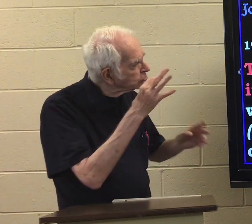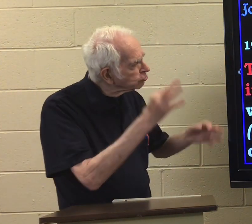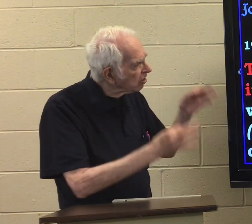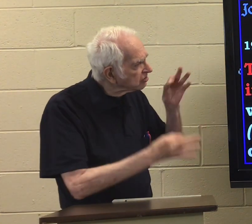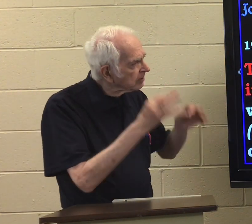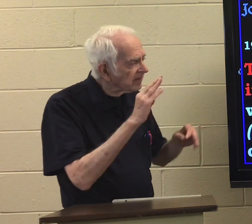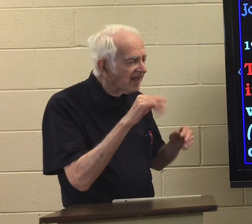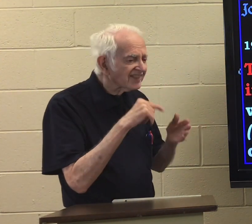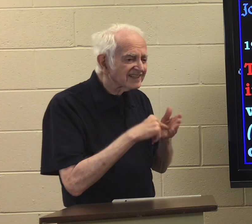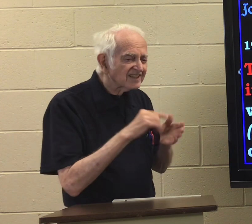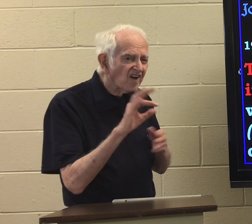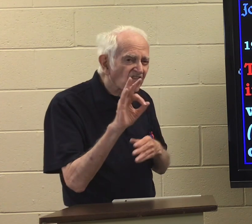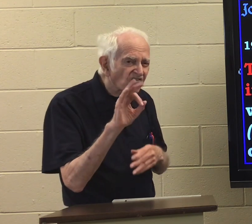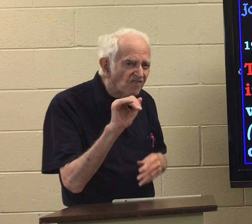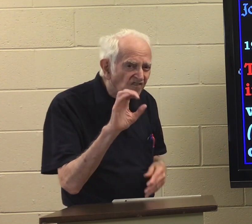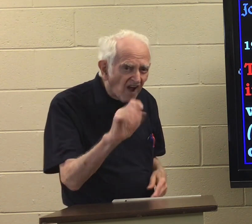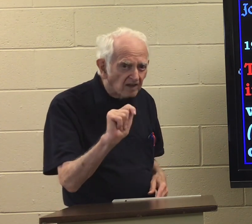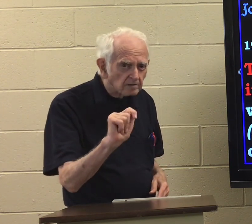People are judged by this fact.